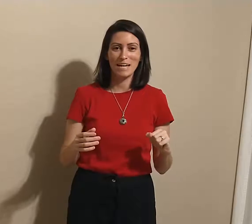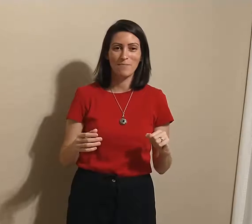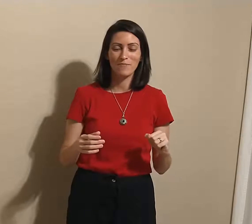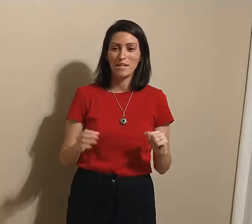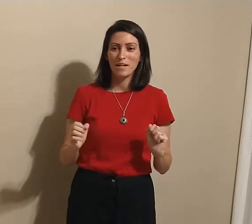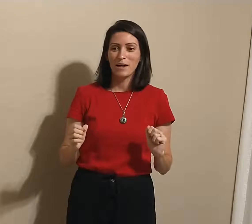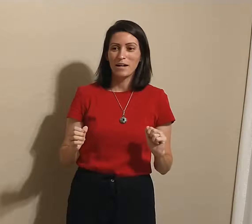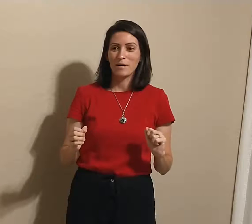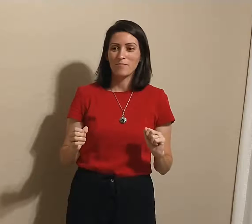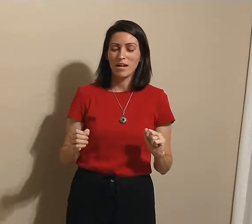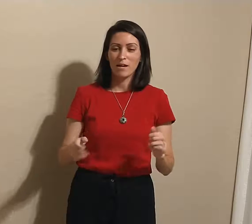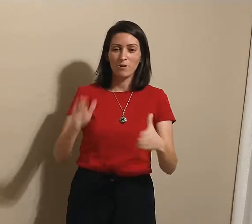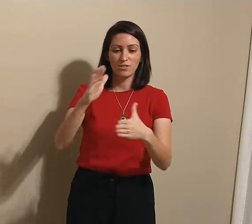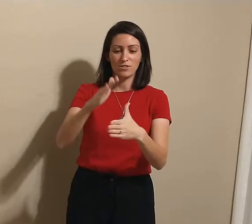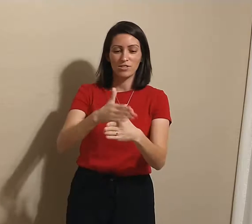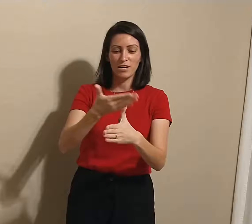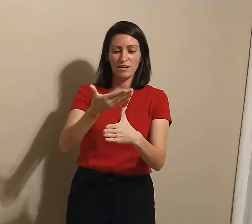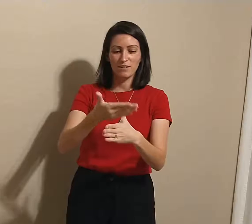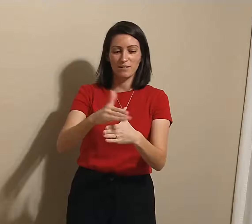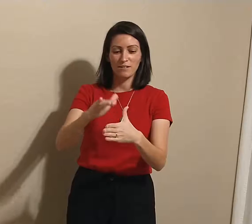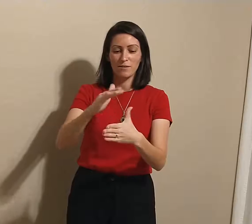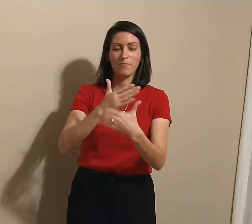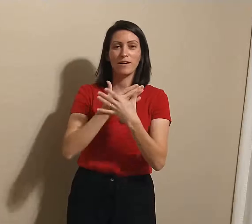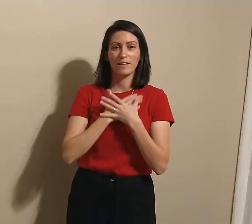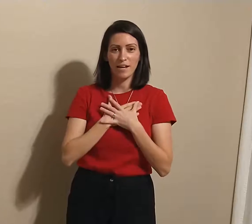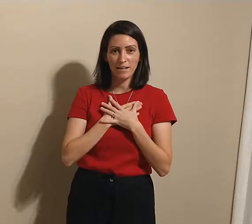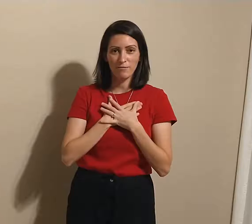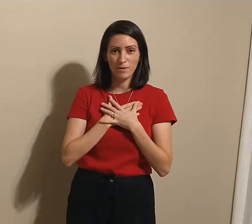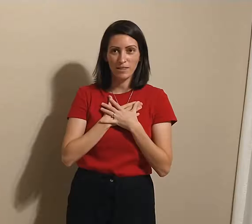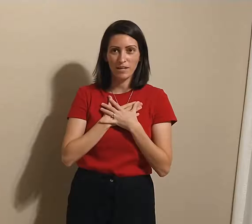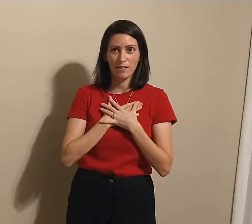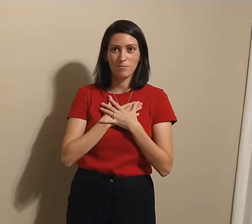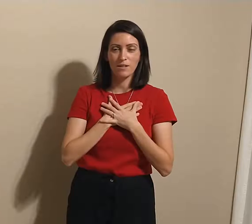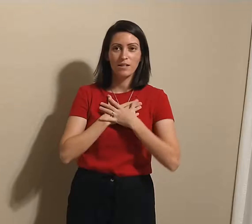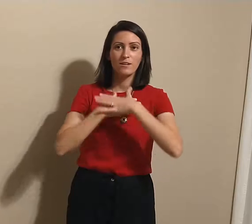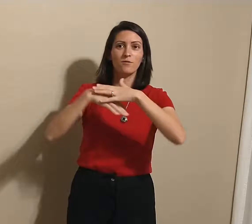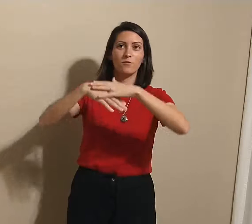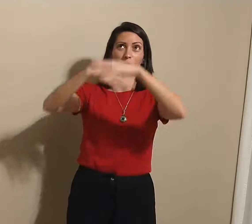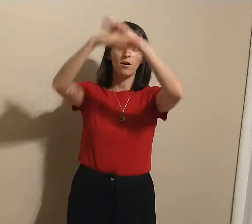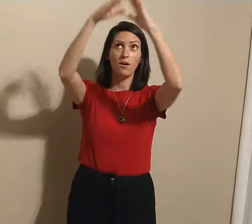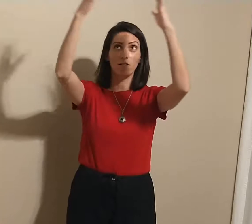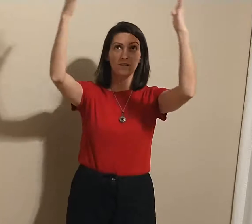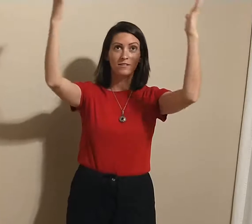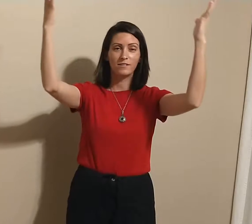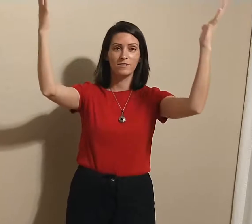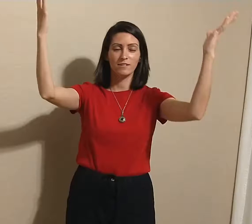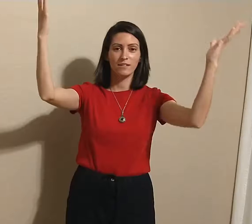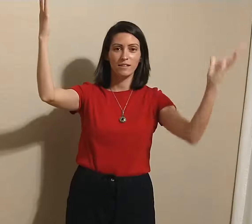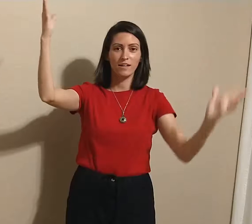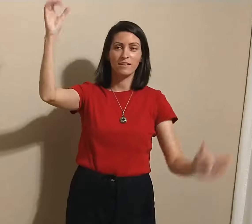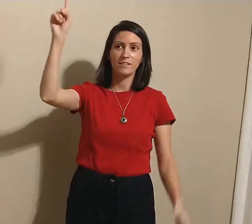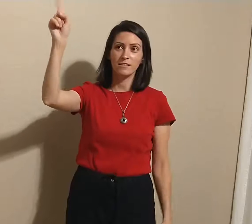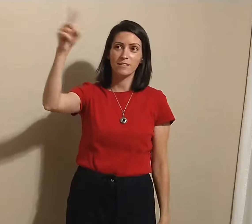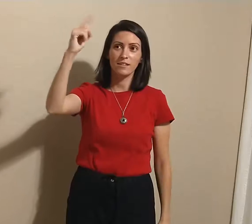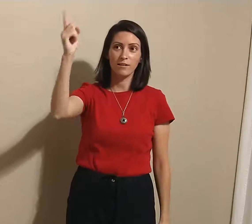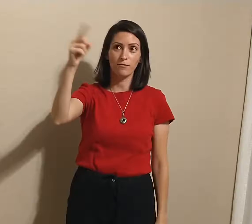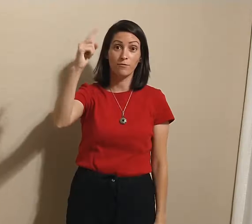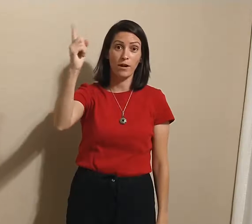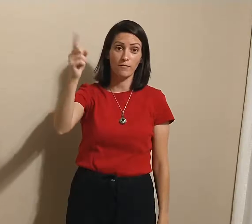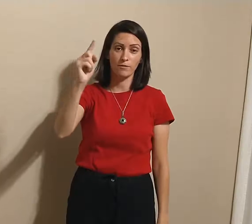day. I want to share my life with them through all. And then this is the sign for forever.